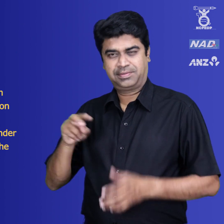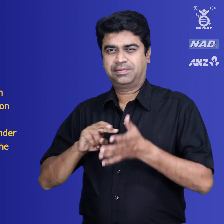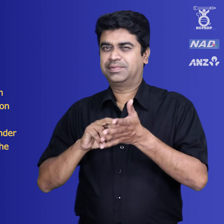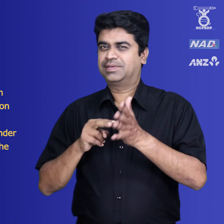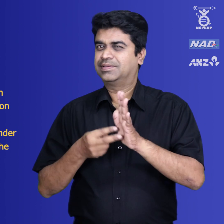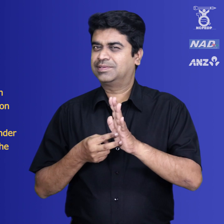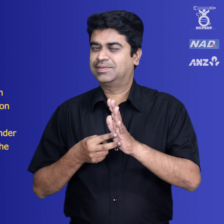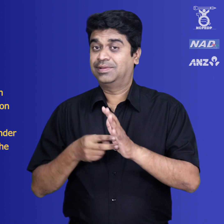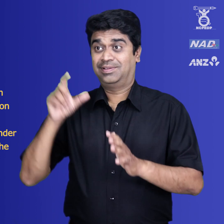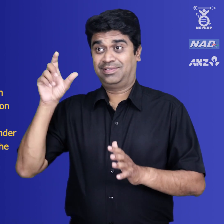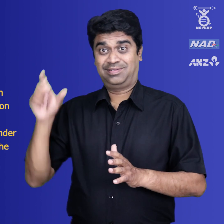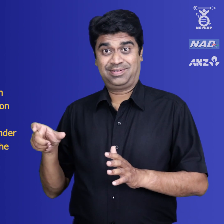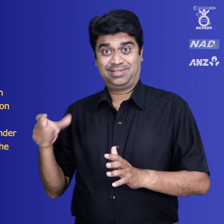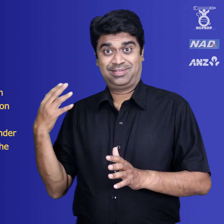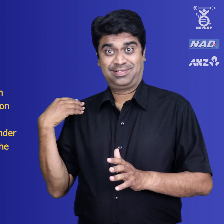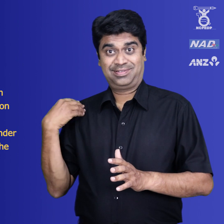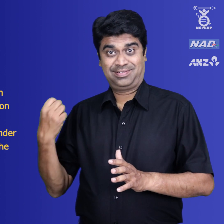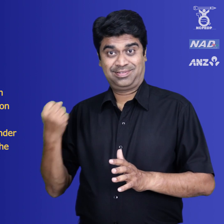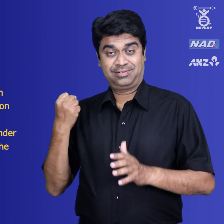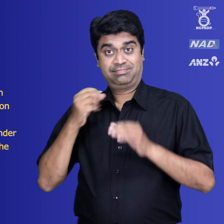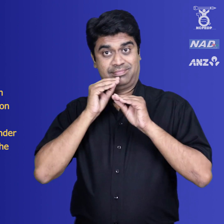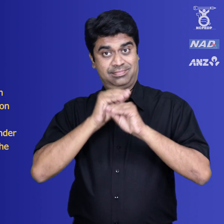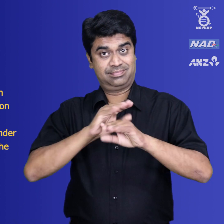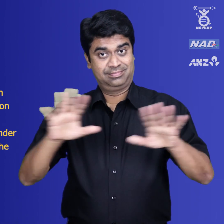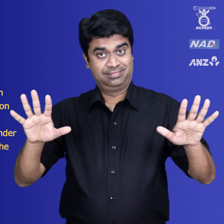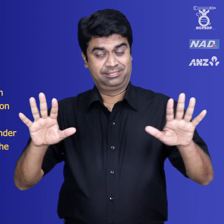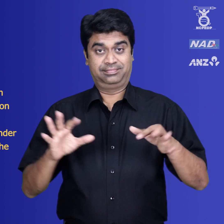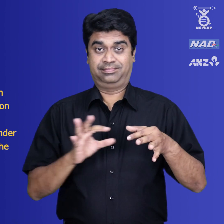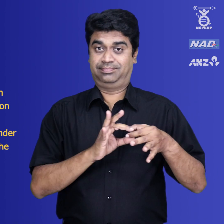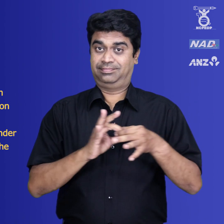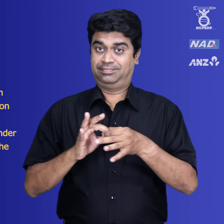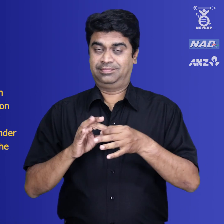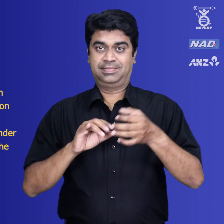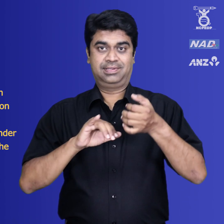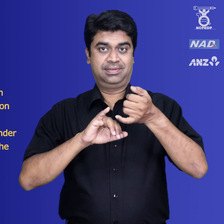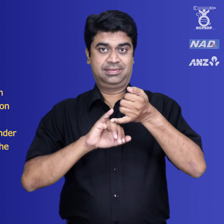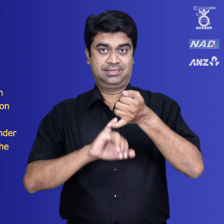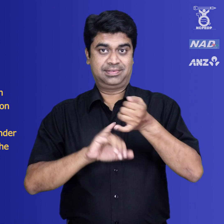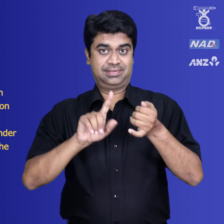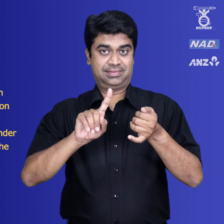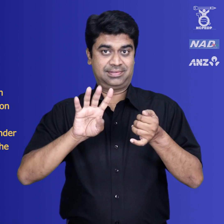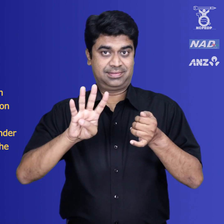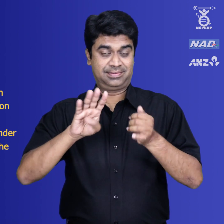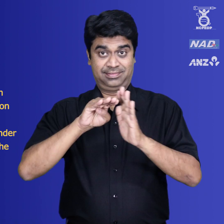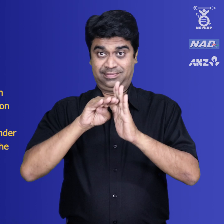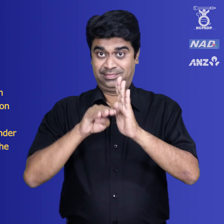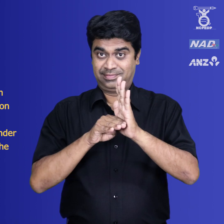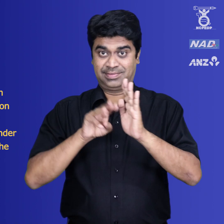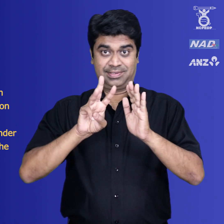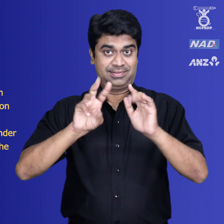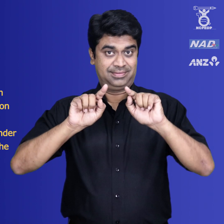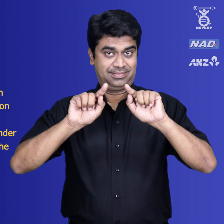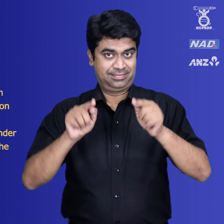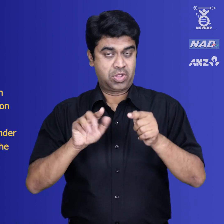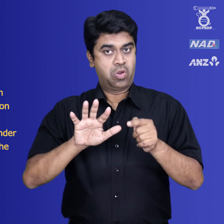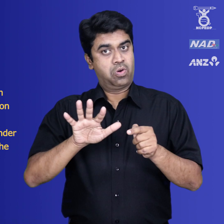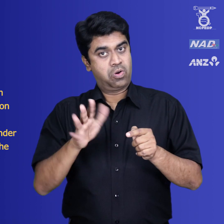appellate authority means an authority notified under subsection 3 of